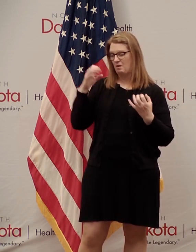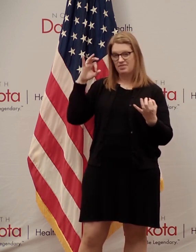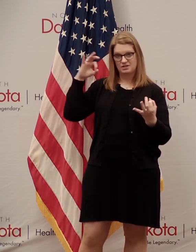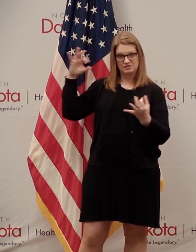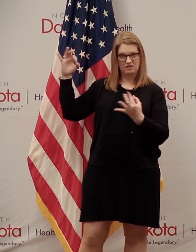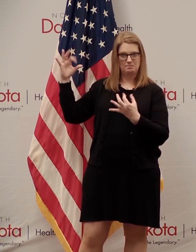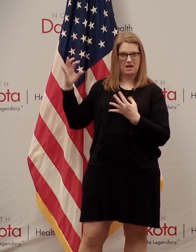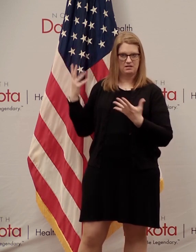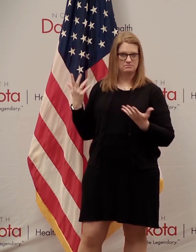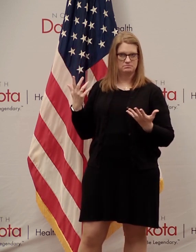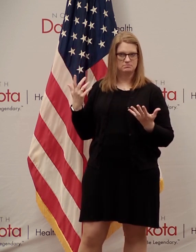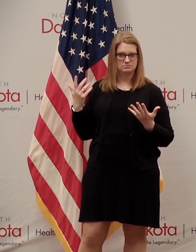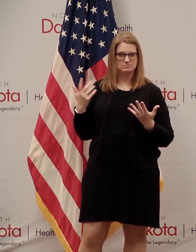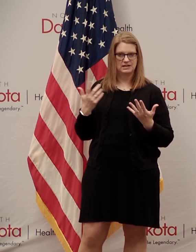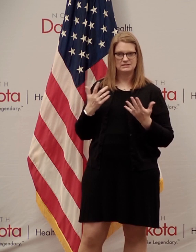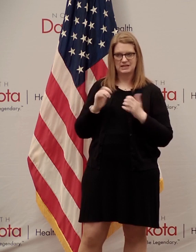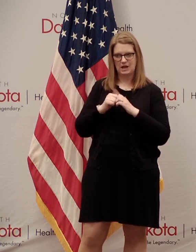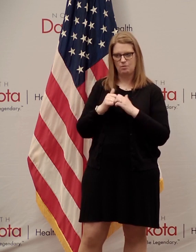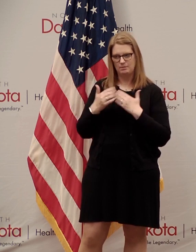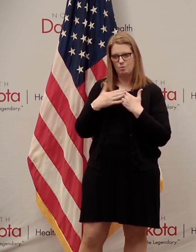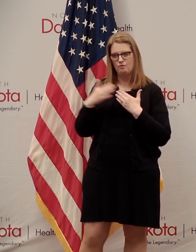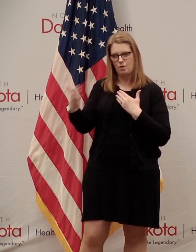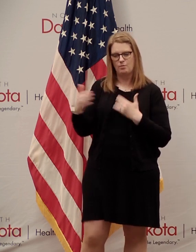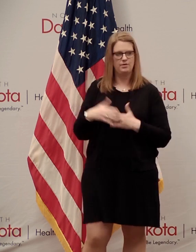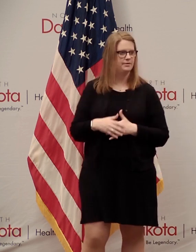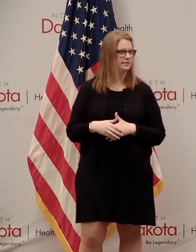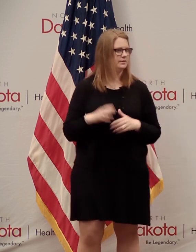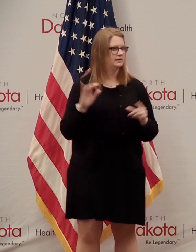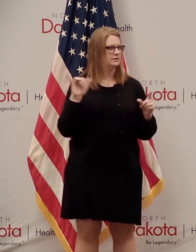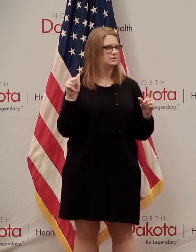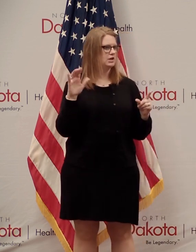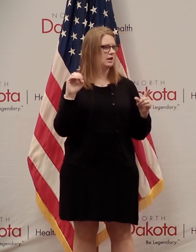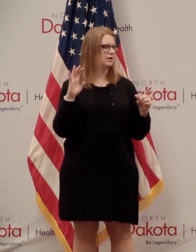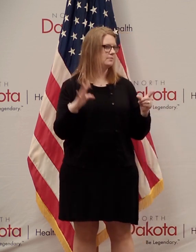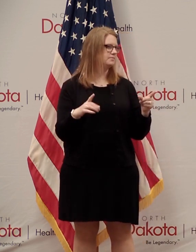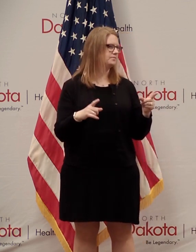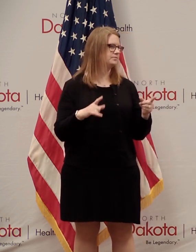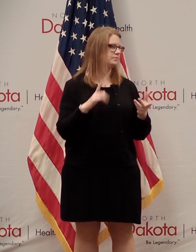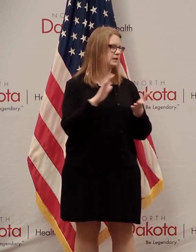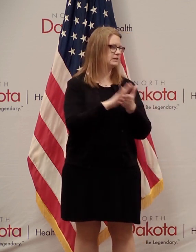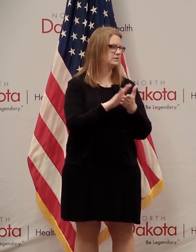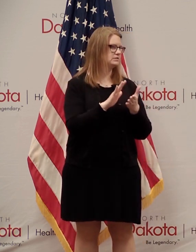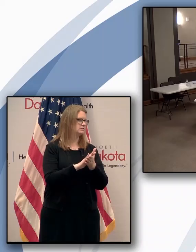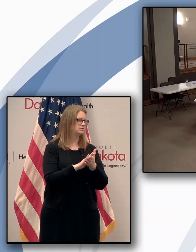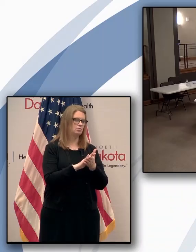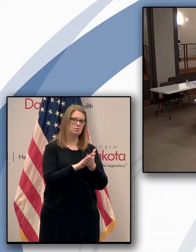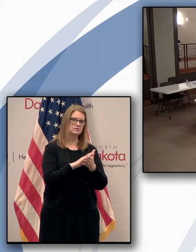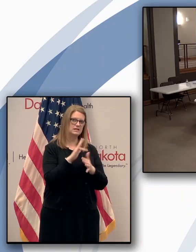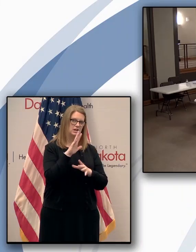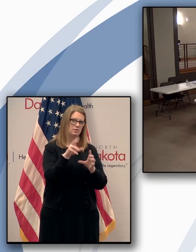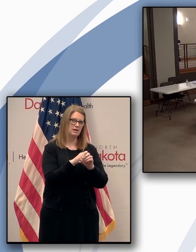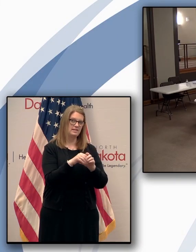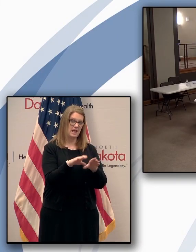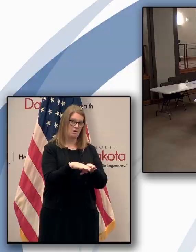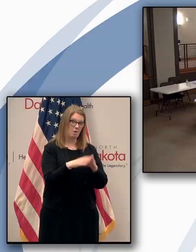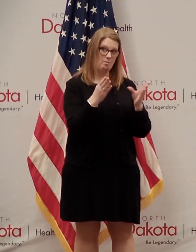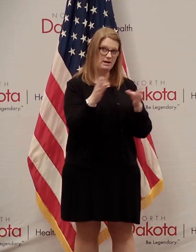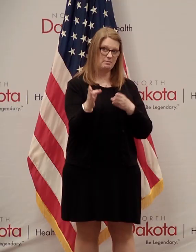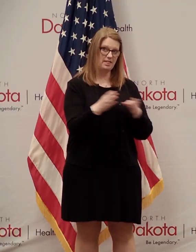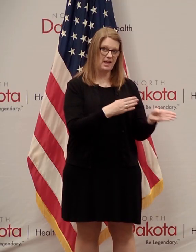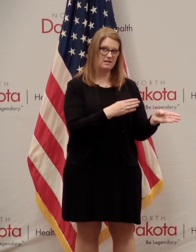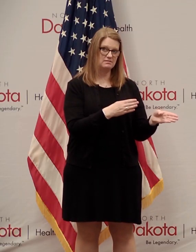address them, because that's part of the way we move forward together. Jacob? Are schools part of the reopening plan? Right